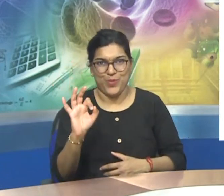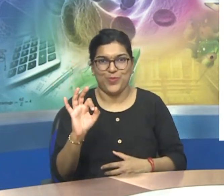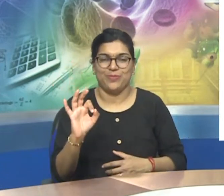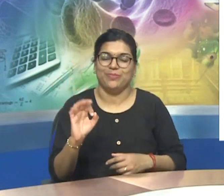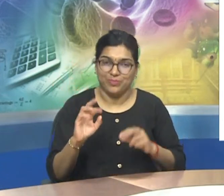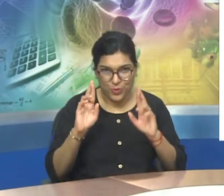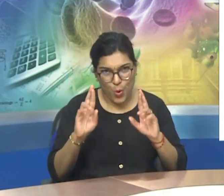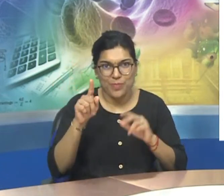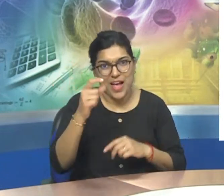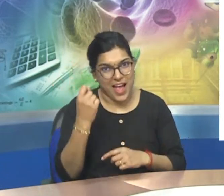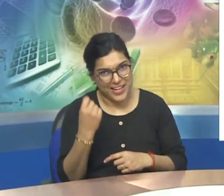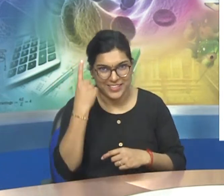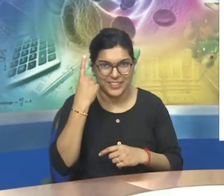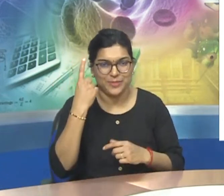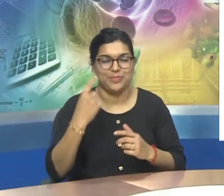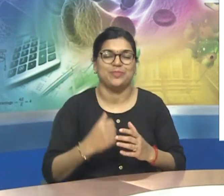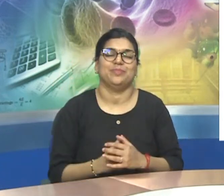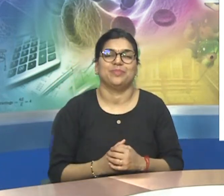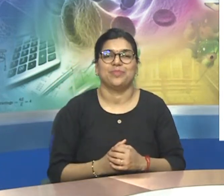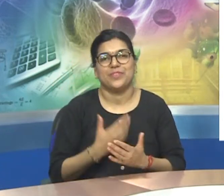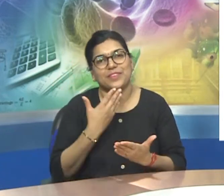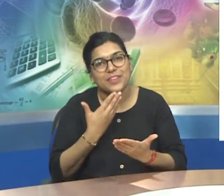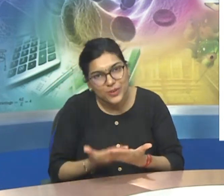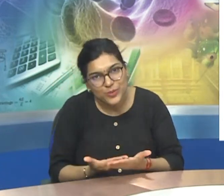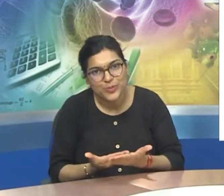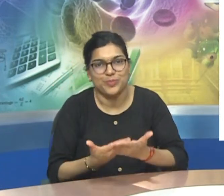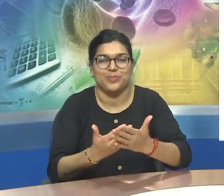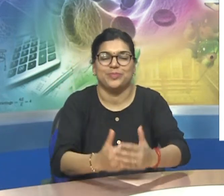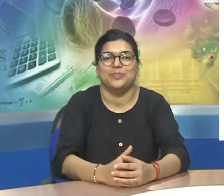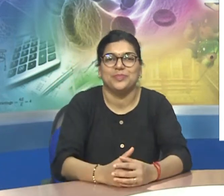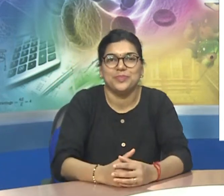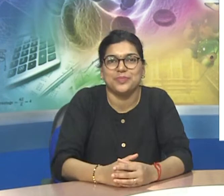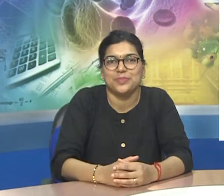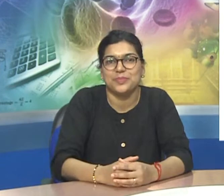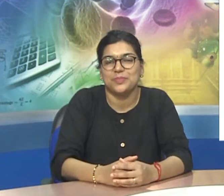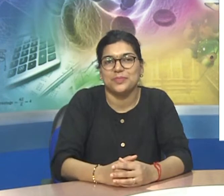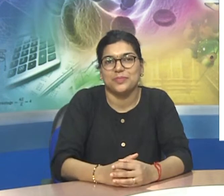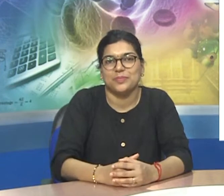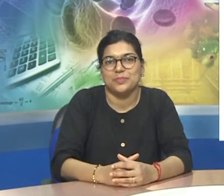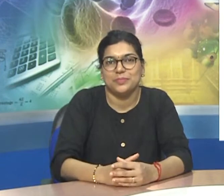and mindful about the environment. I hope you all understand well. Thank you.